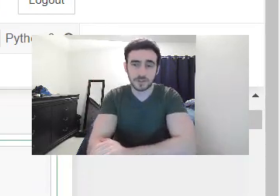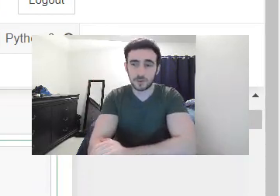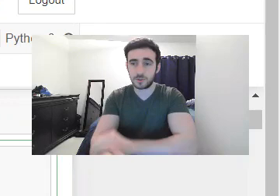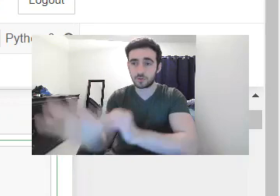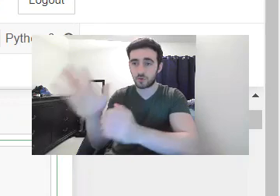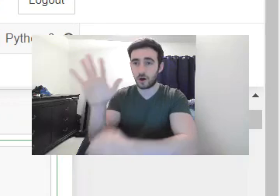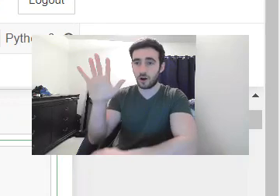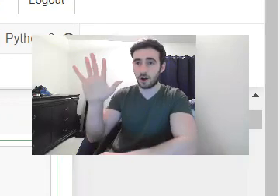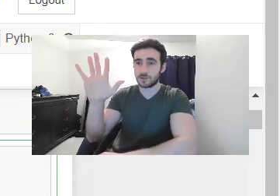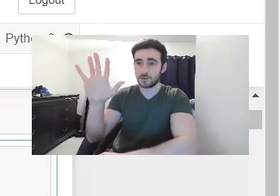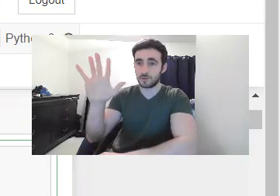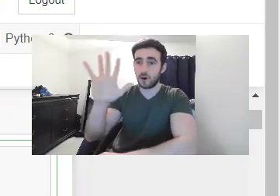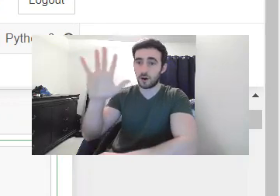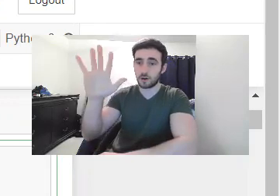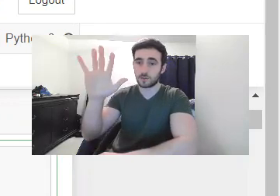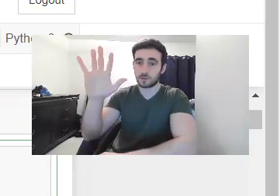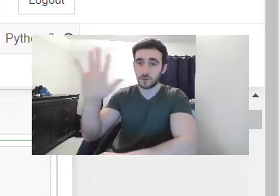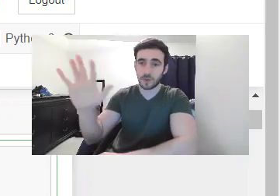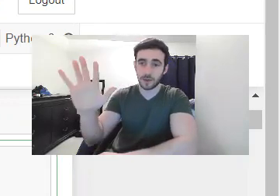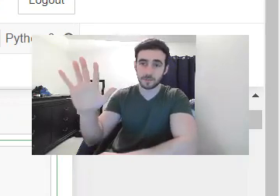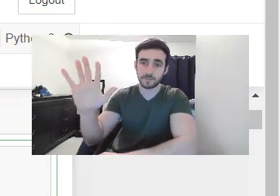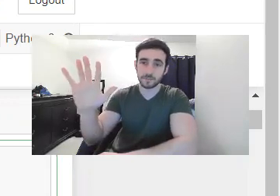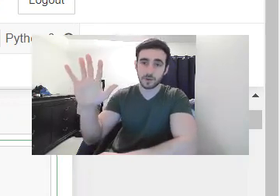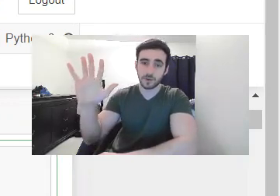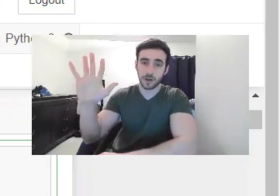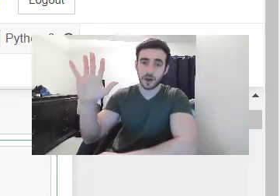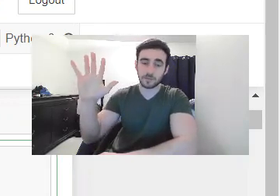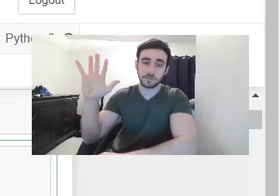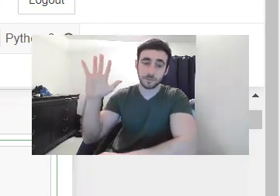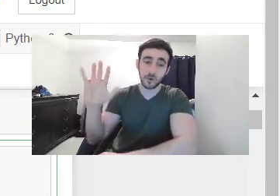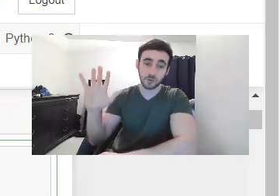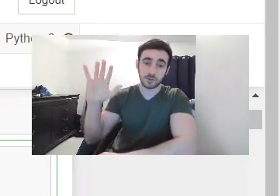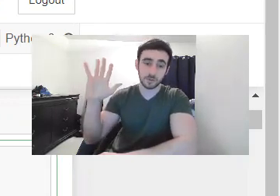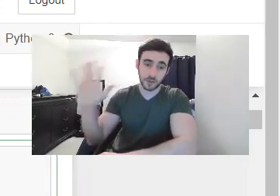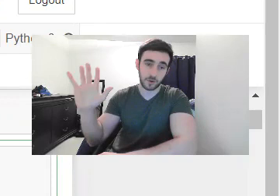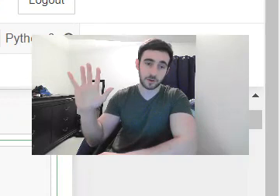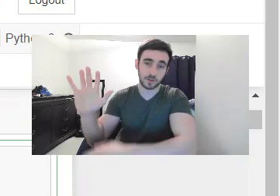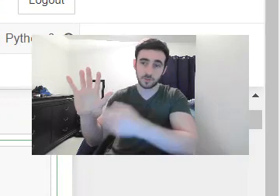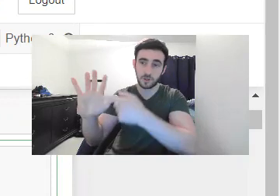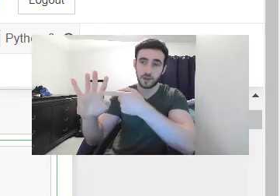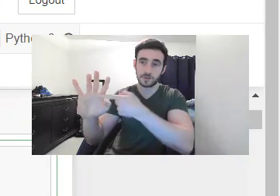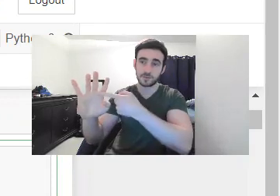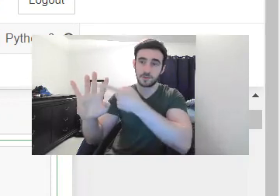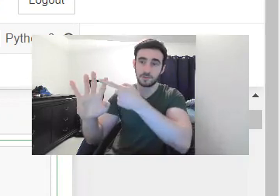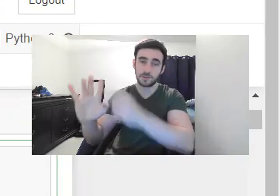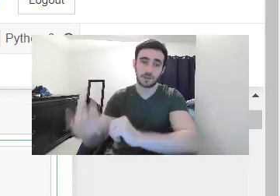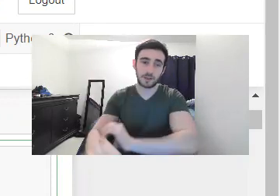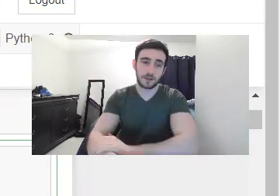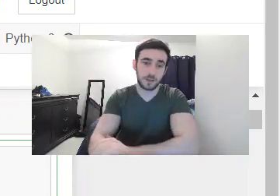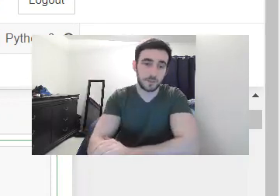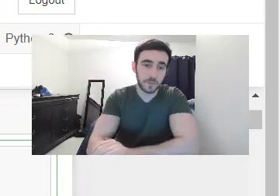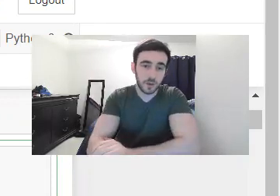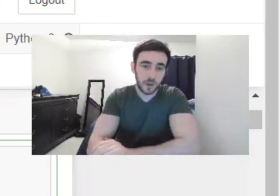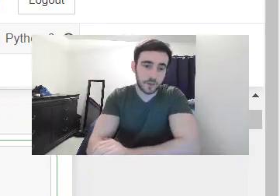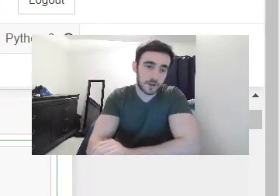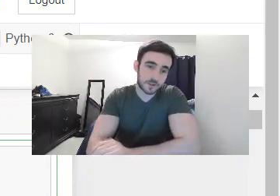So that's going to draw onto our webcam those landmarks as well as the lines that connect